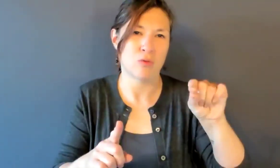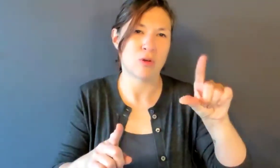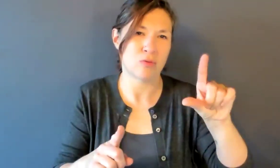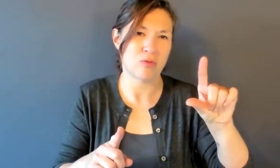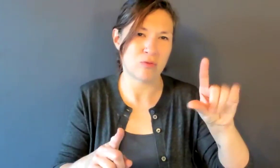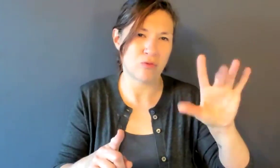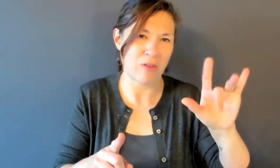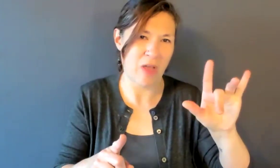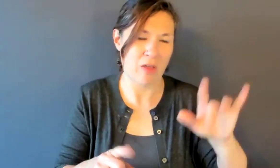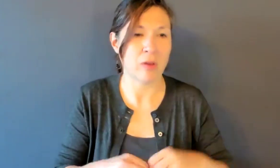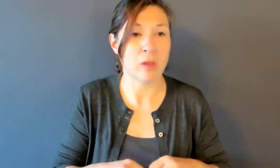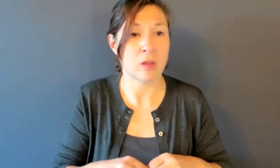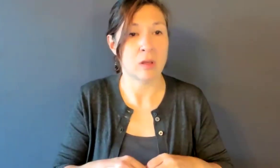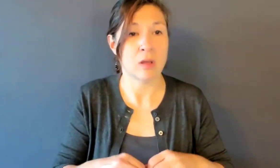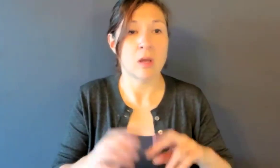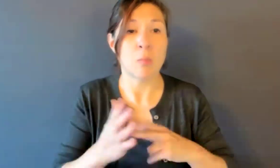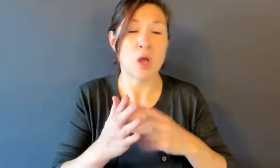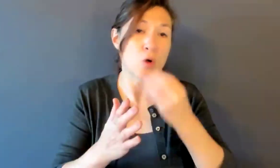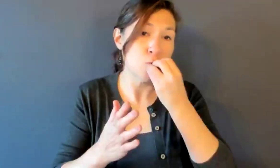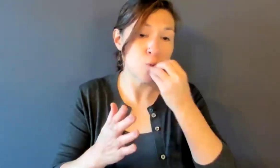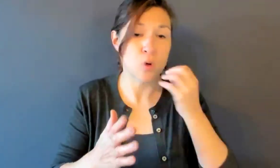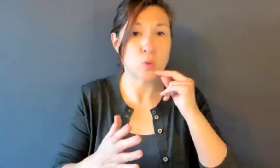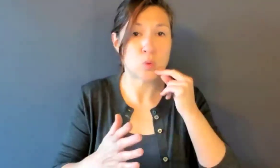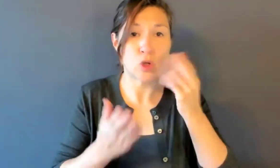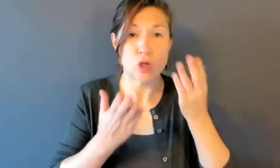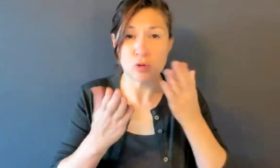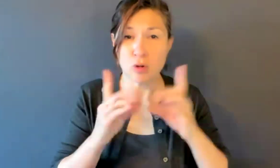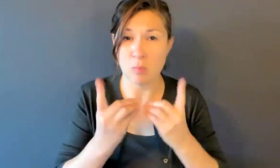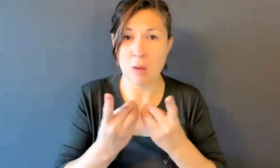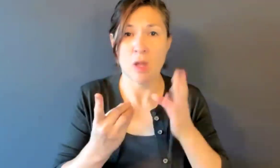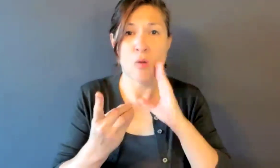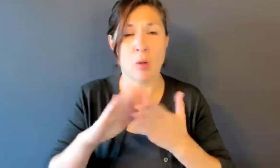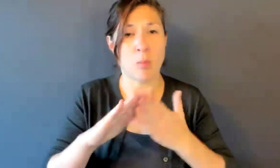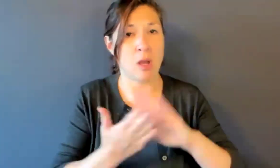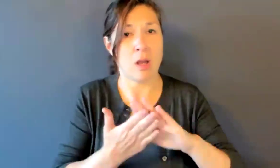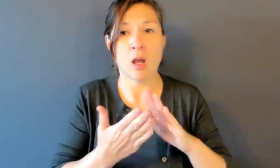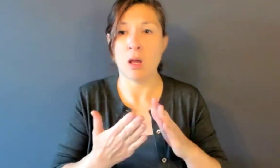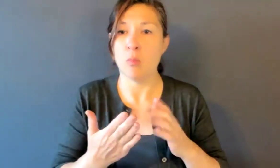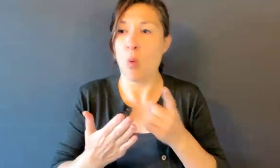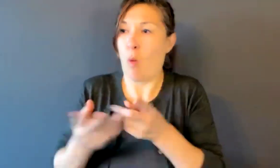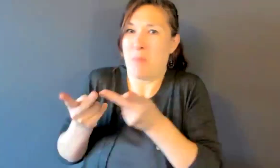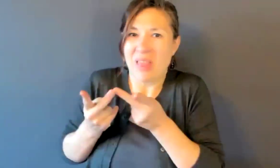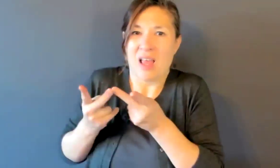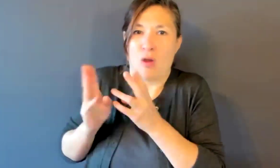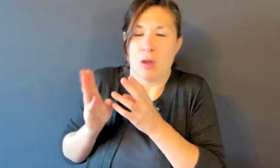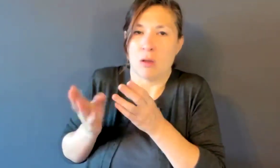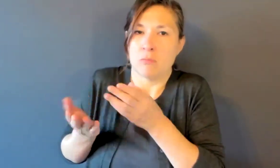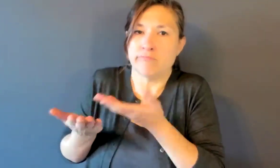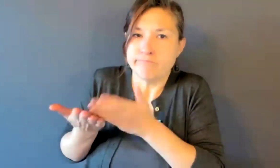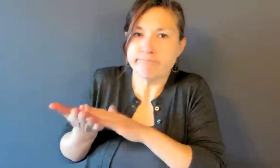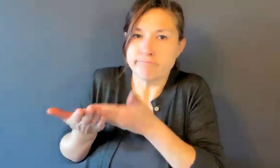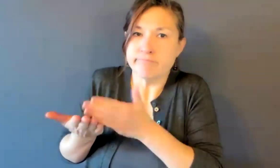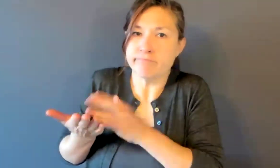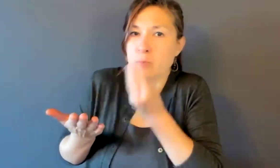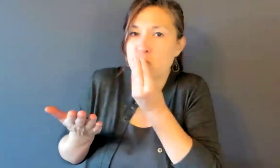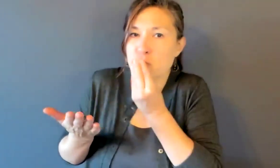will allow our Food and Nutrition Services Department to really become the single source of meal preparation for all BPS students,